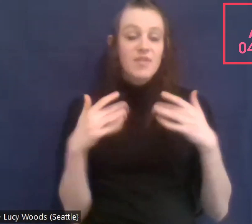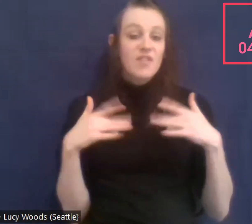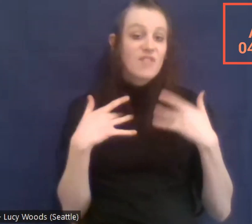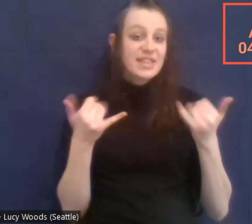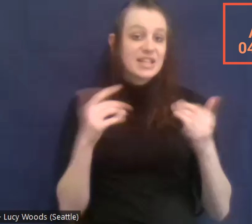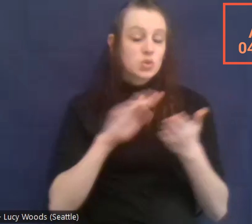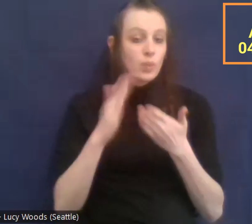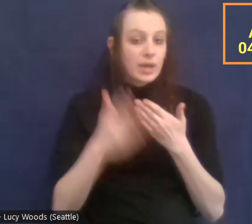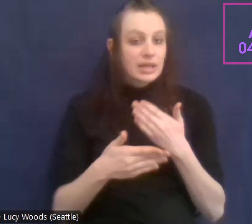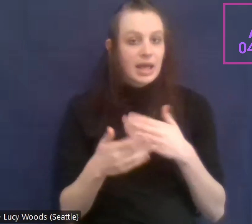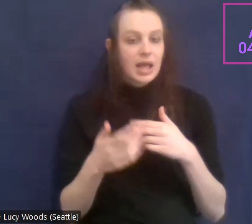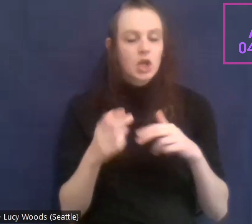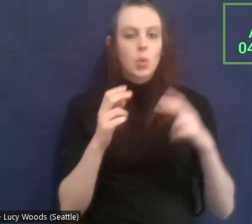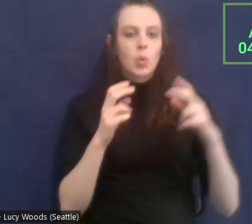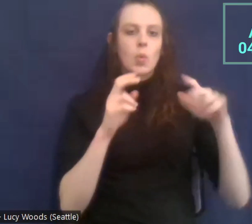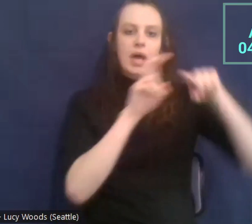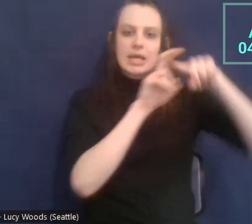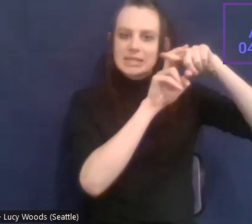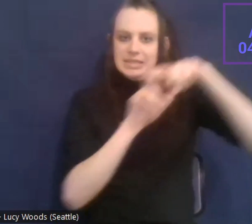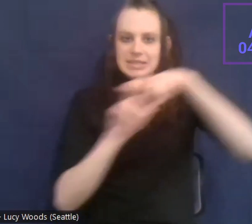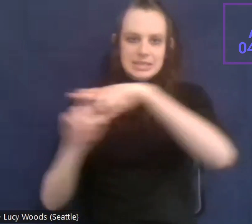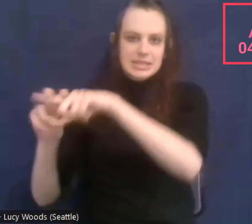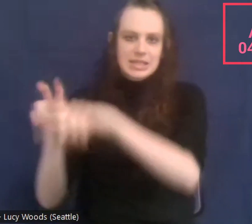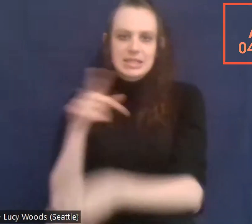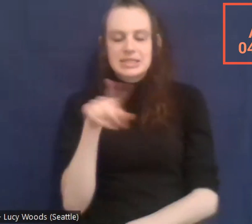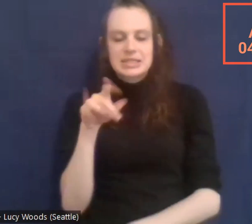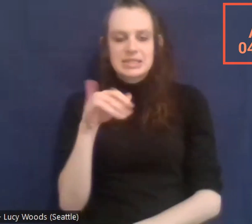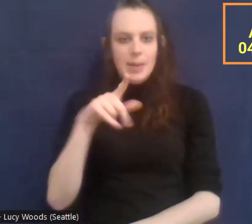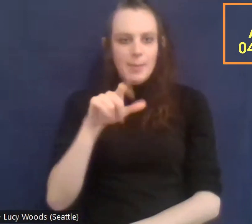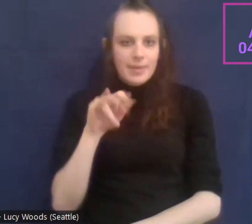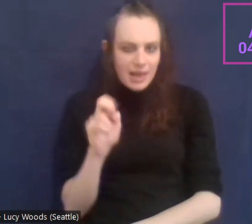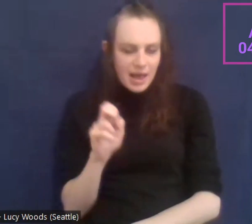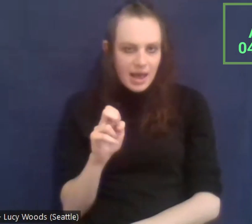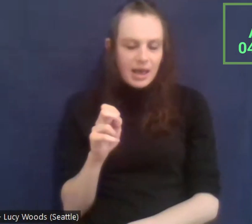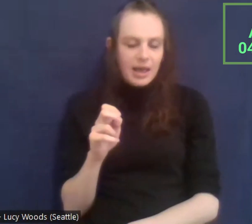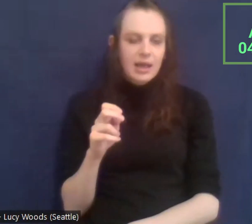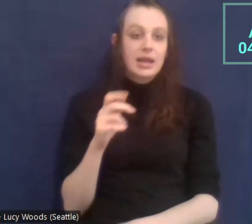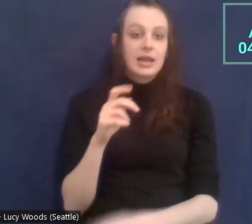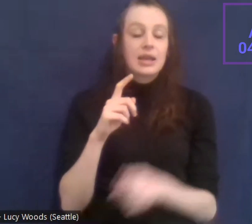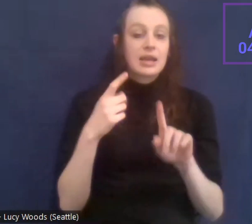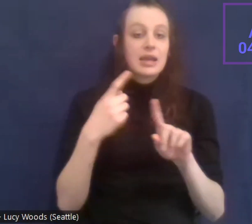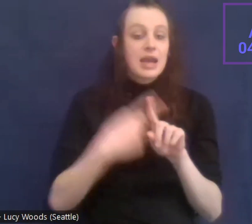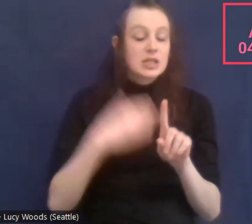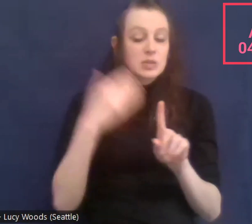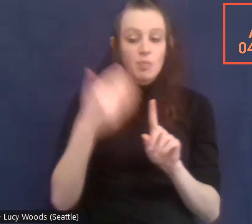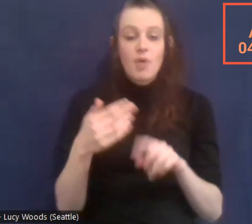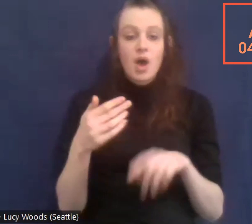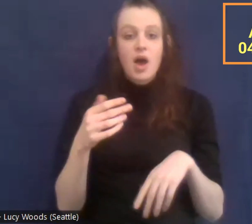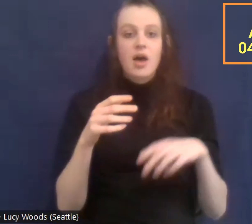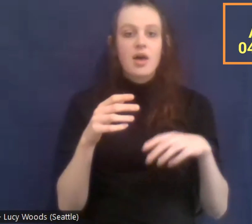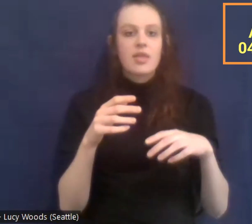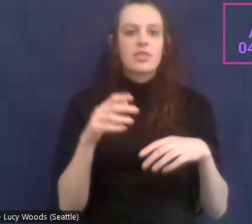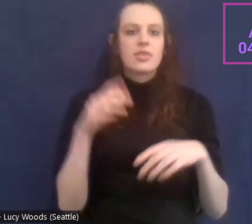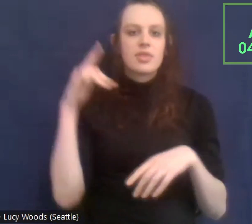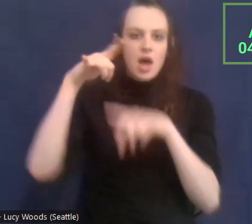aerial challenge course. Next month, we're going to go skydiving again. We do it every year up